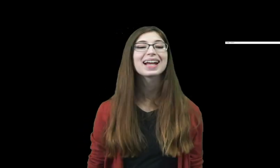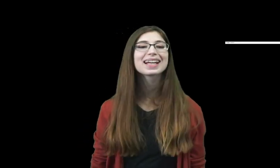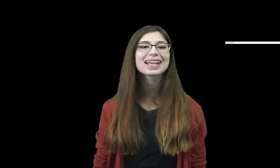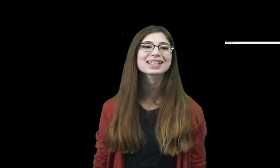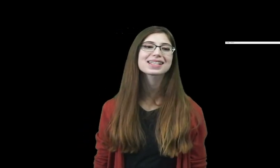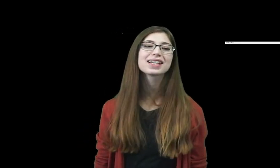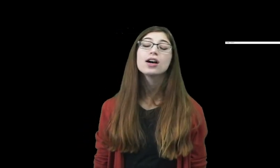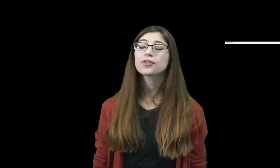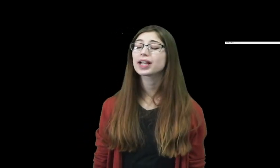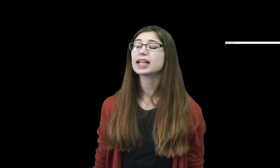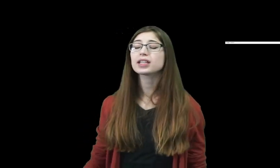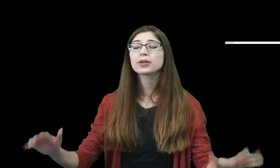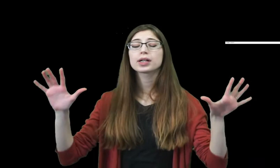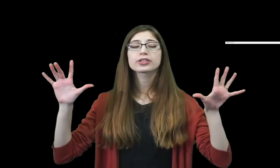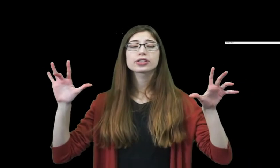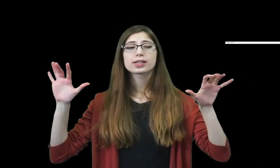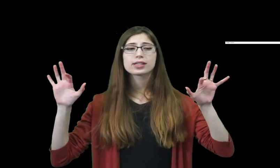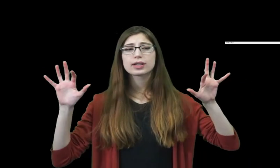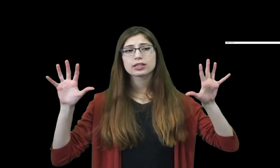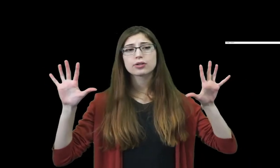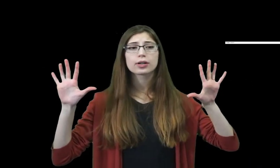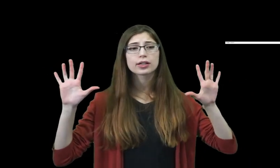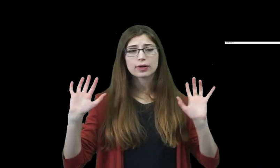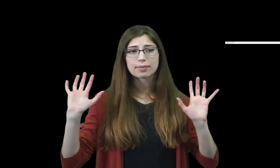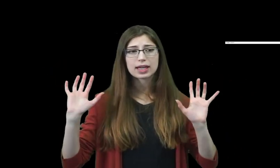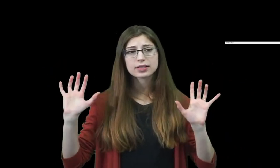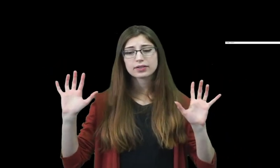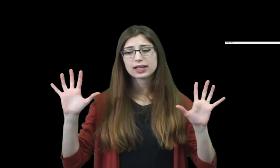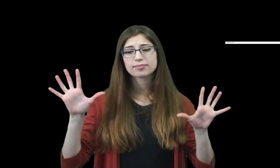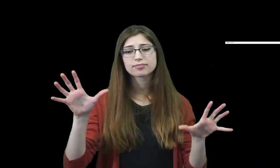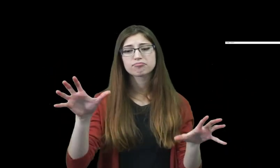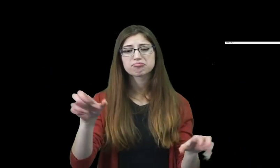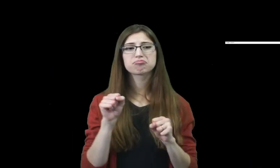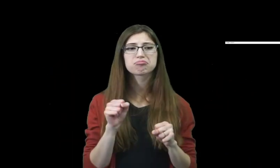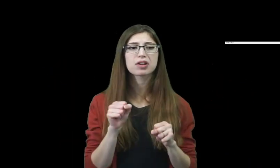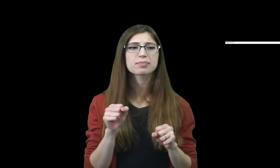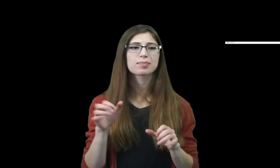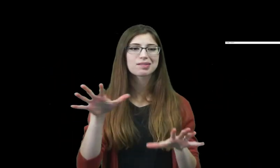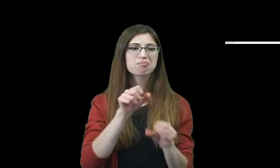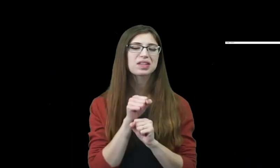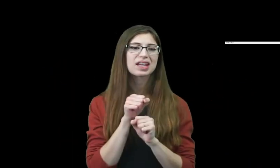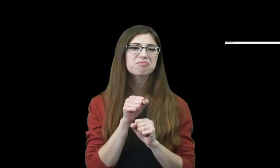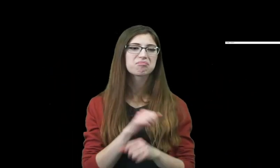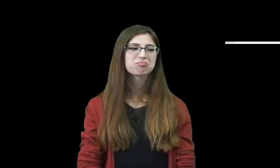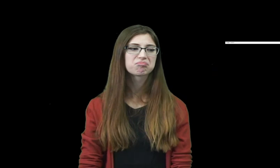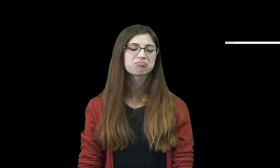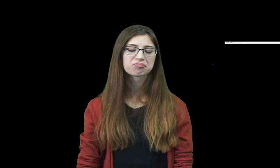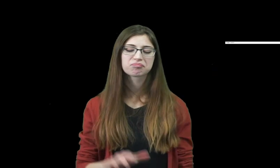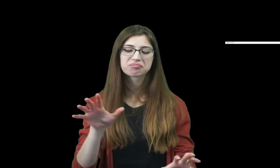Get. For get, you are just going to get your grabby hands ready. Grab something. Get.